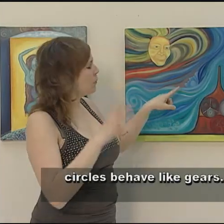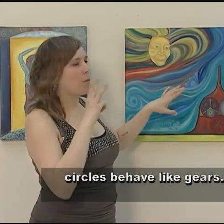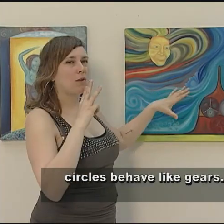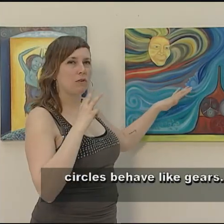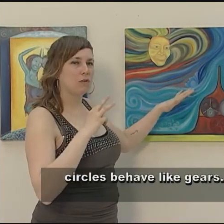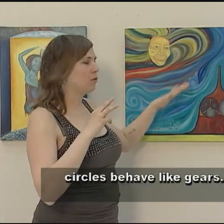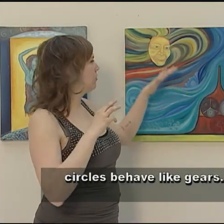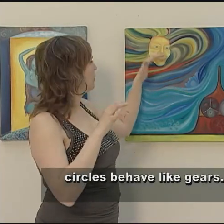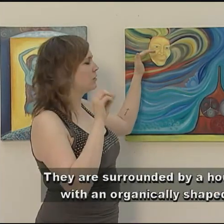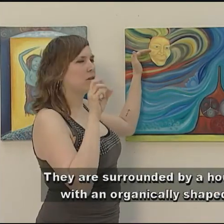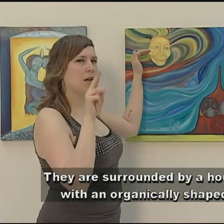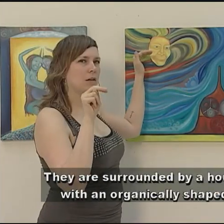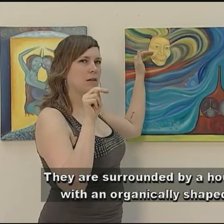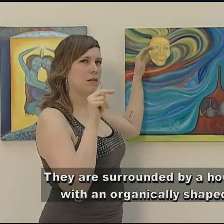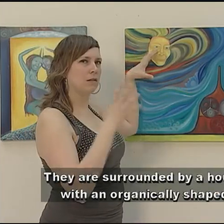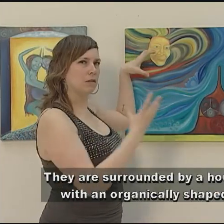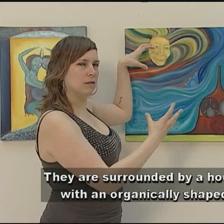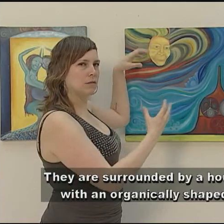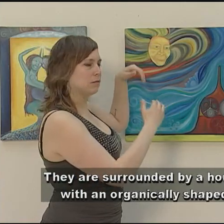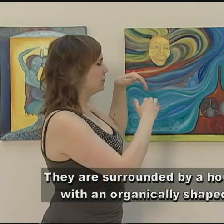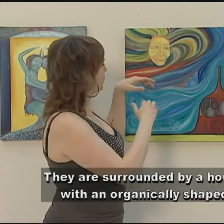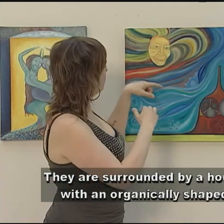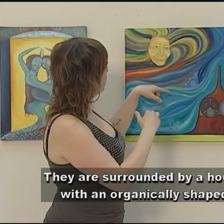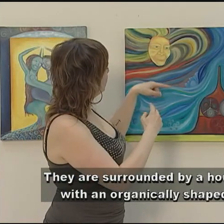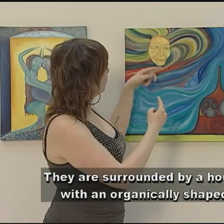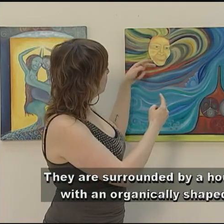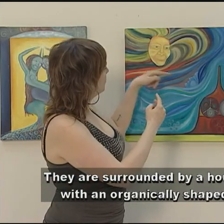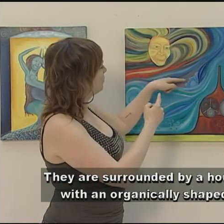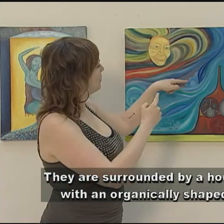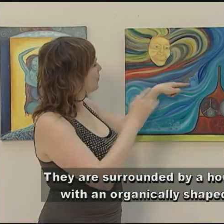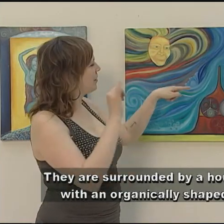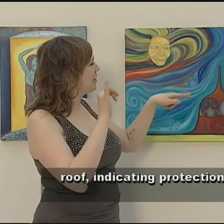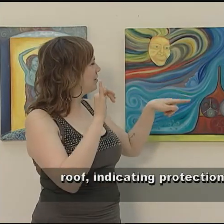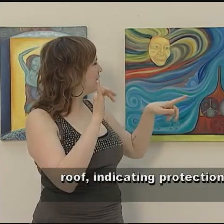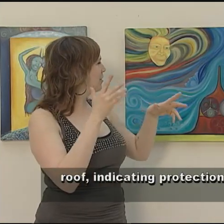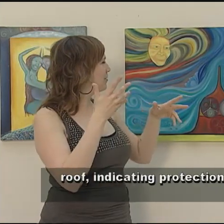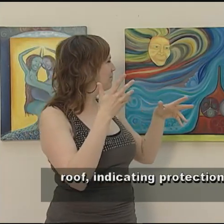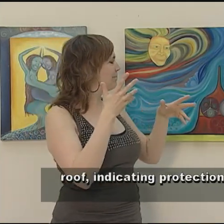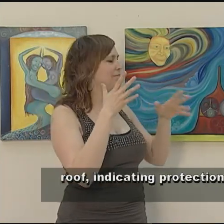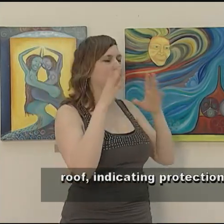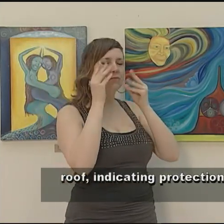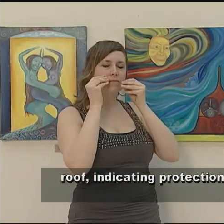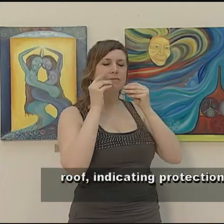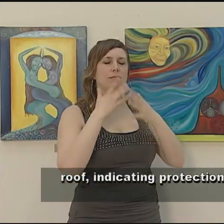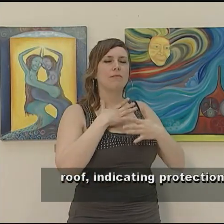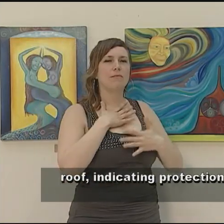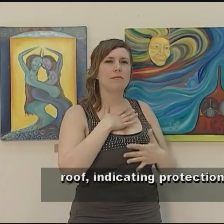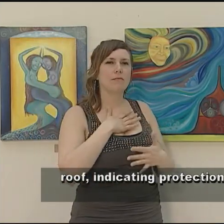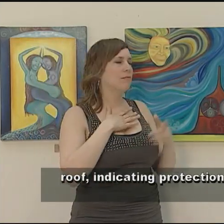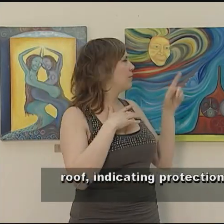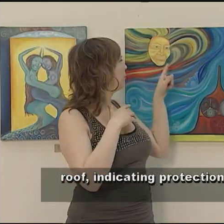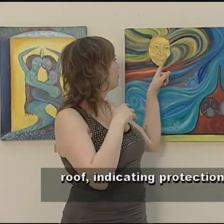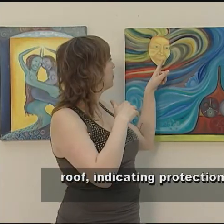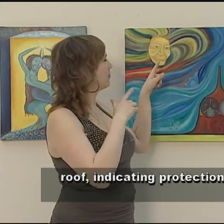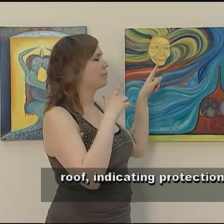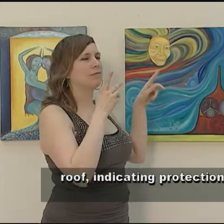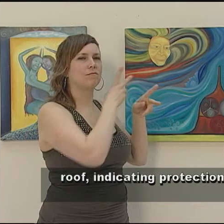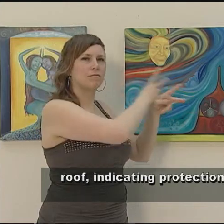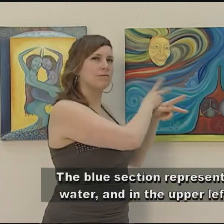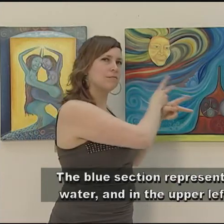like gears. They are surrounded by a house with an organically shaped roof indicating protection. The